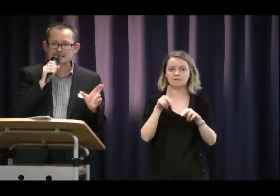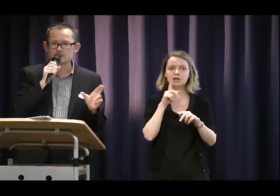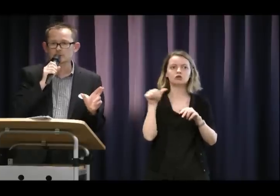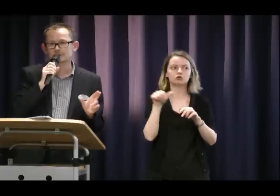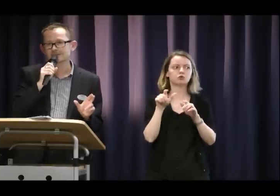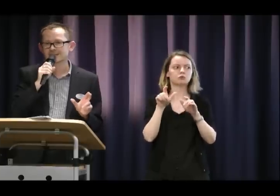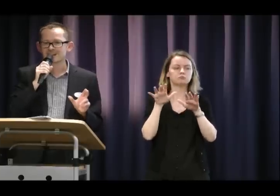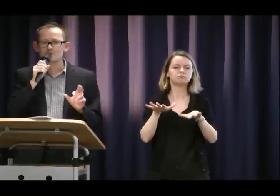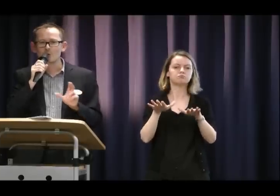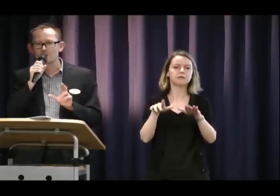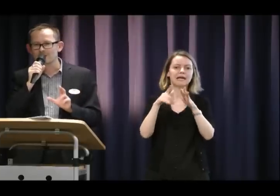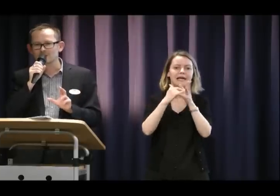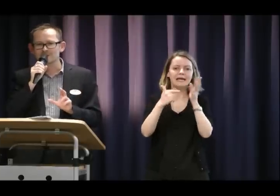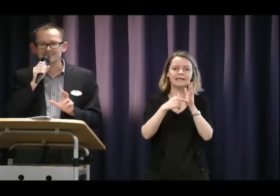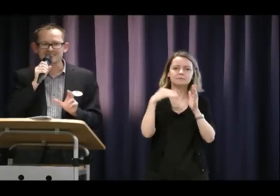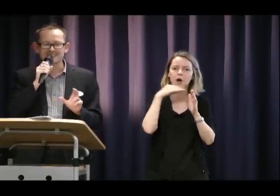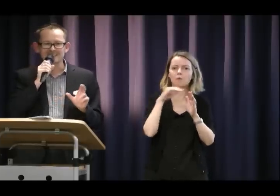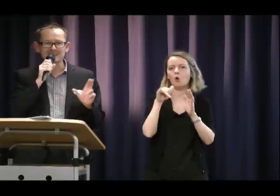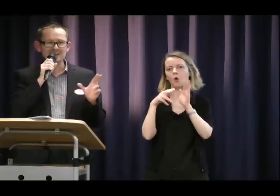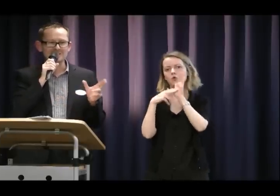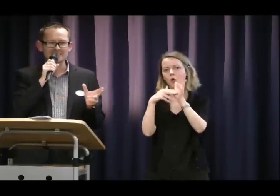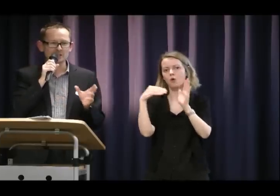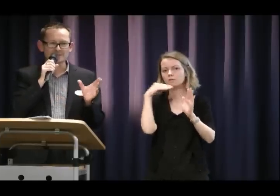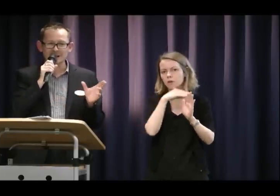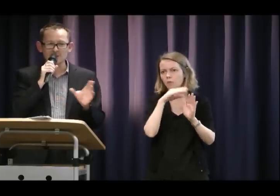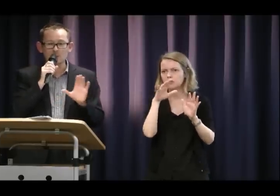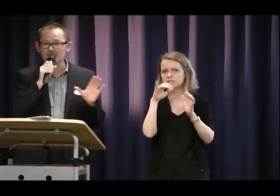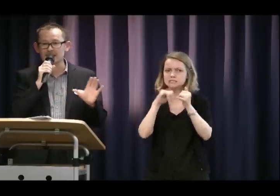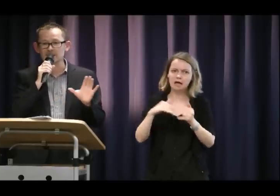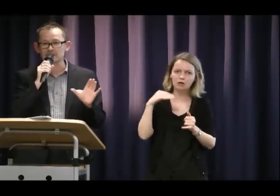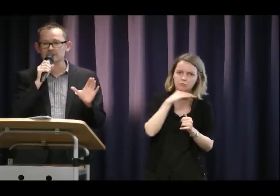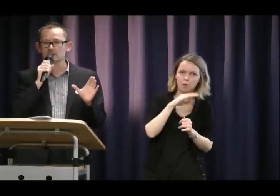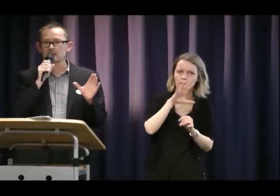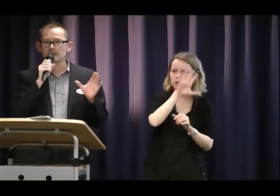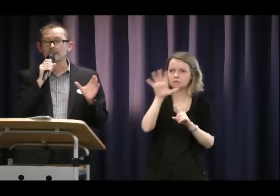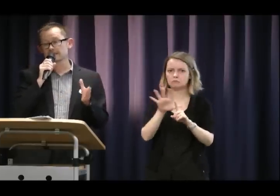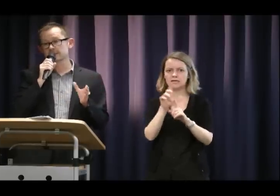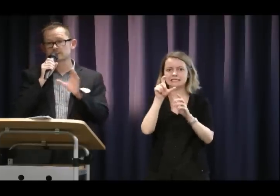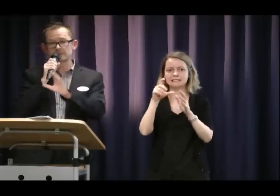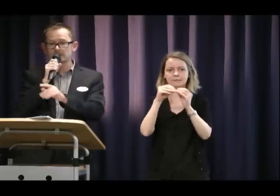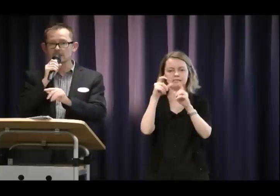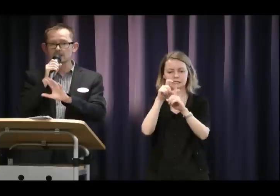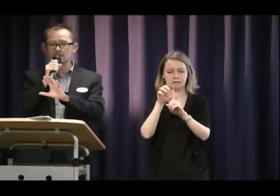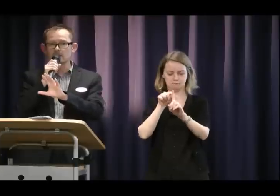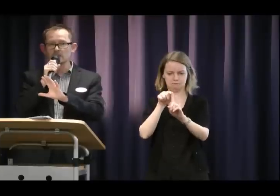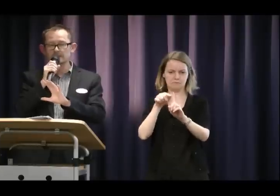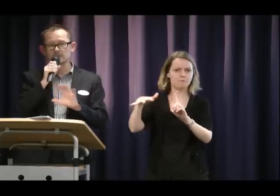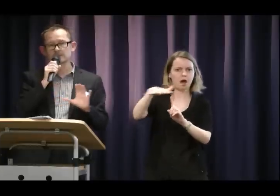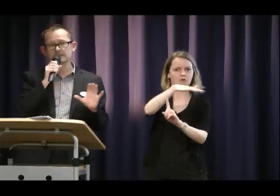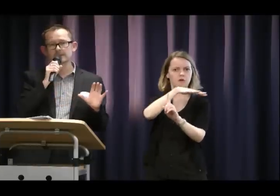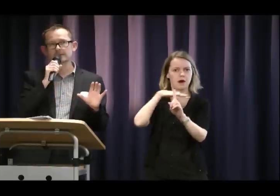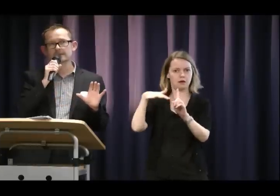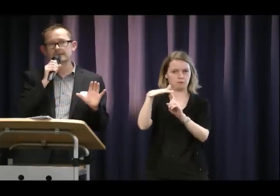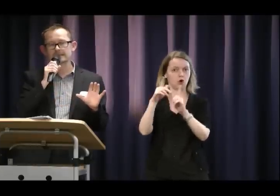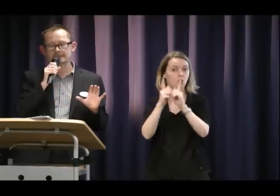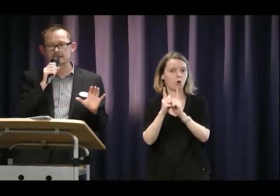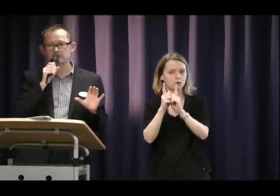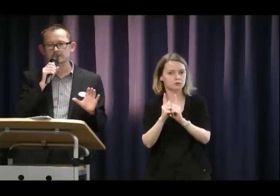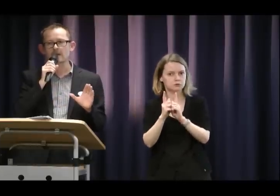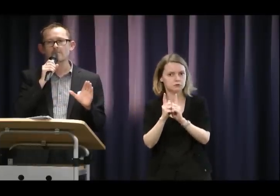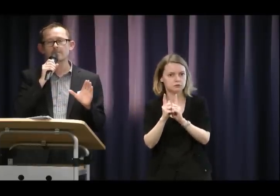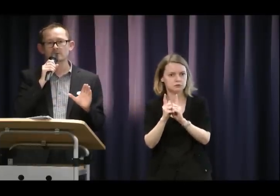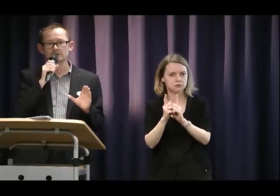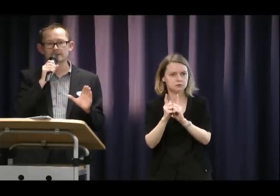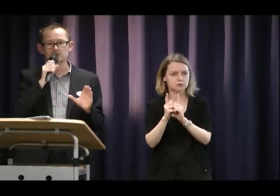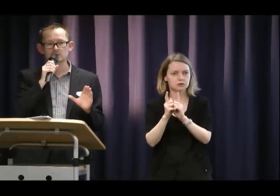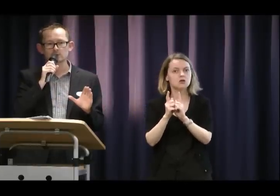within East Melbourne, North Melbourne, South Melbourne area. So that's interesting that most people see that these